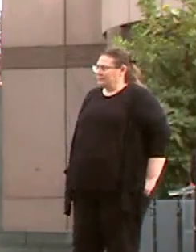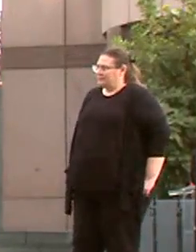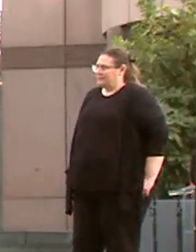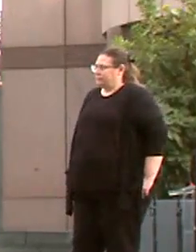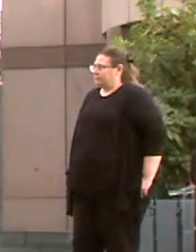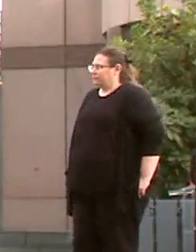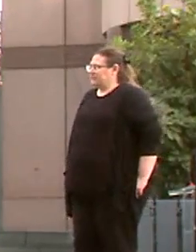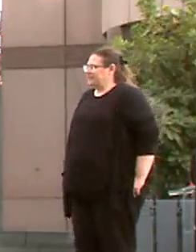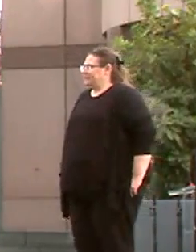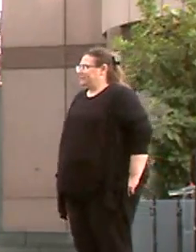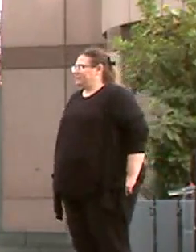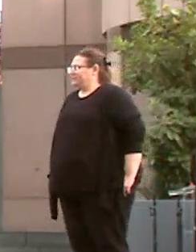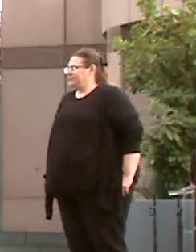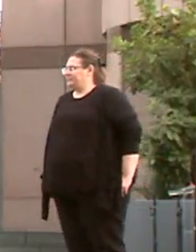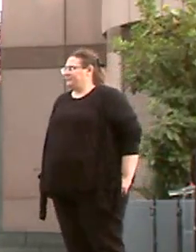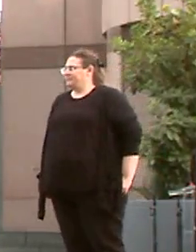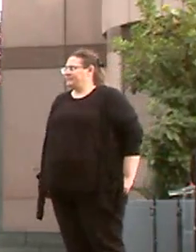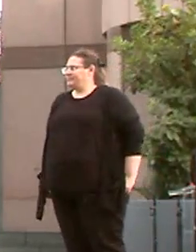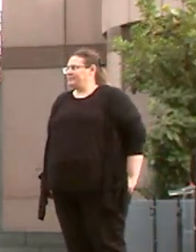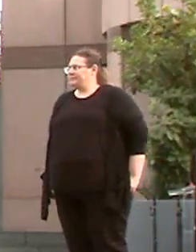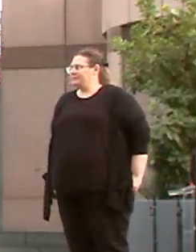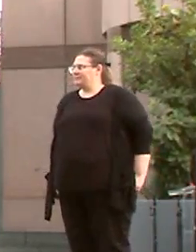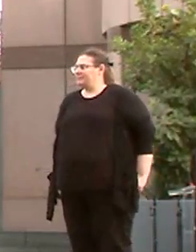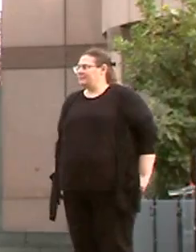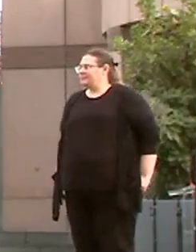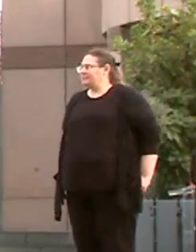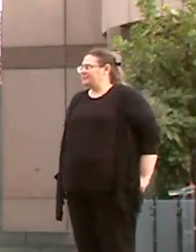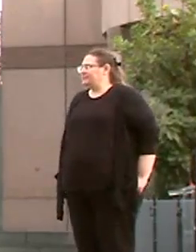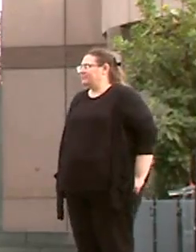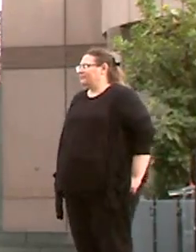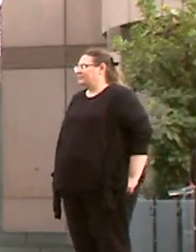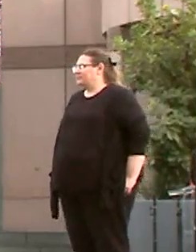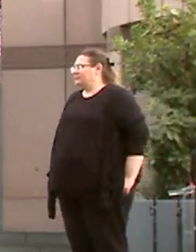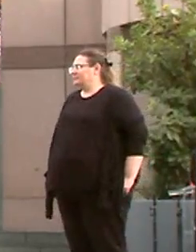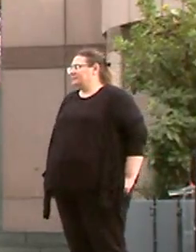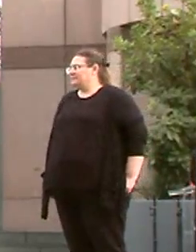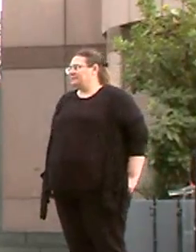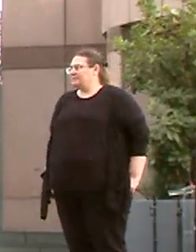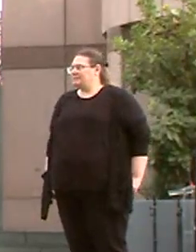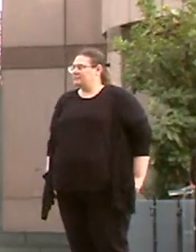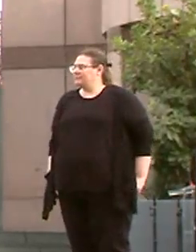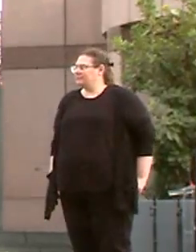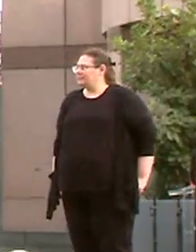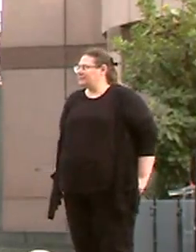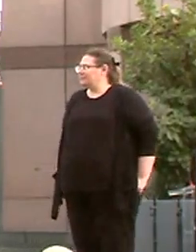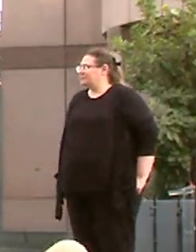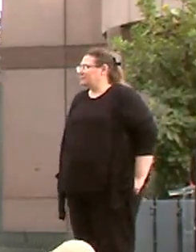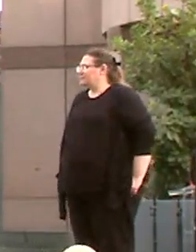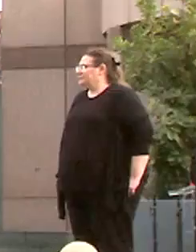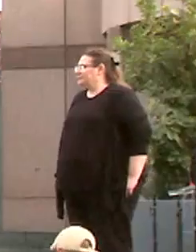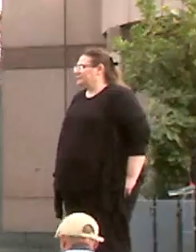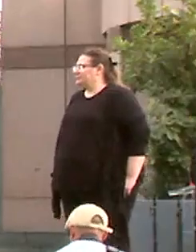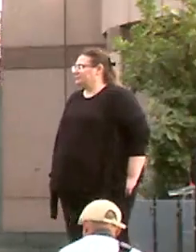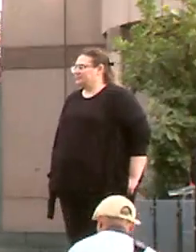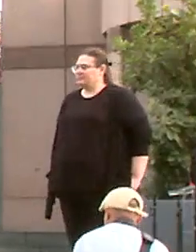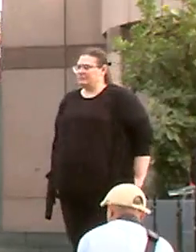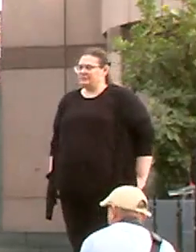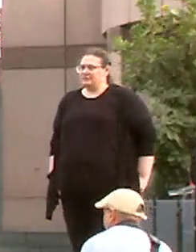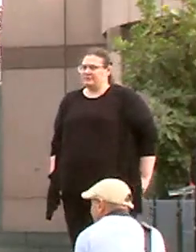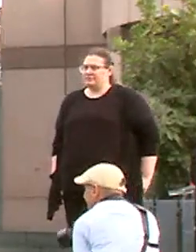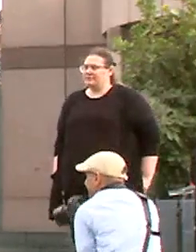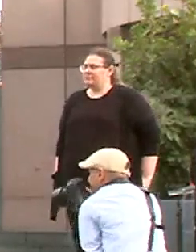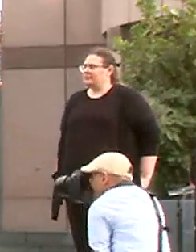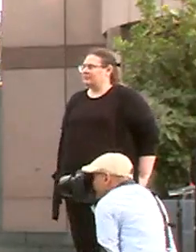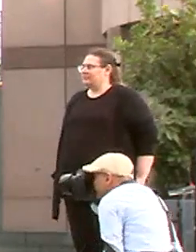an accommodation, you need to ask for it. You need to expect to ask for it in advance. And so I think that that idea of bringing your whole